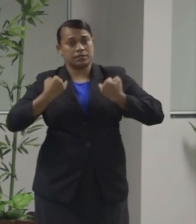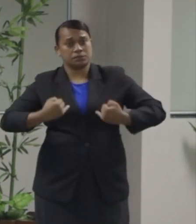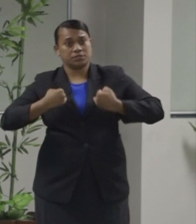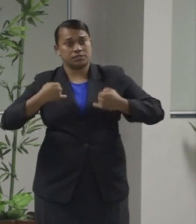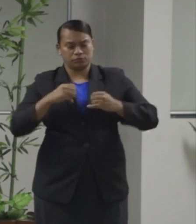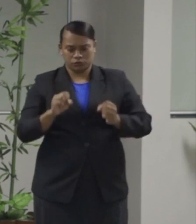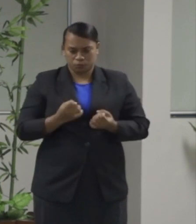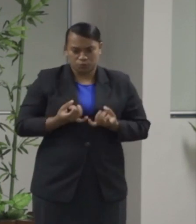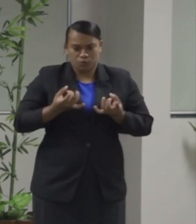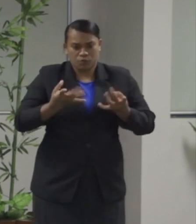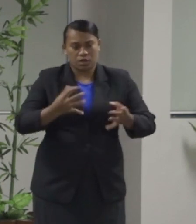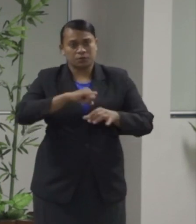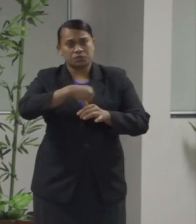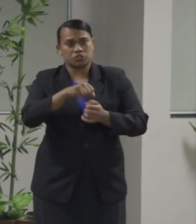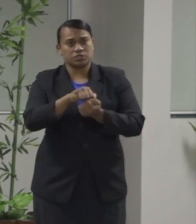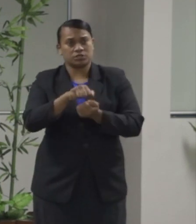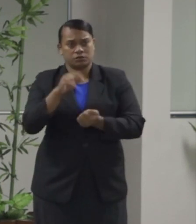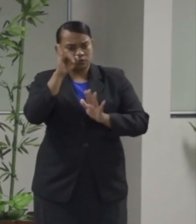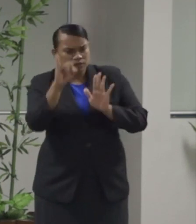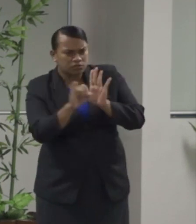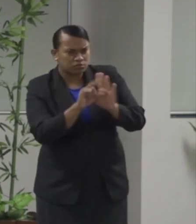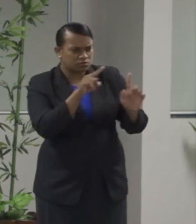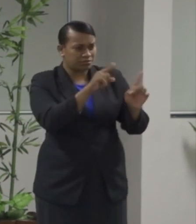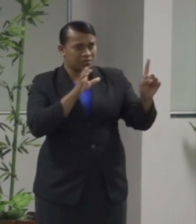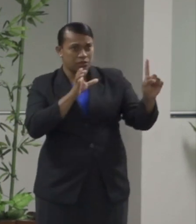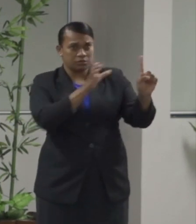and isolate the virus if it arrived in Fiji.